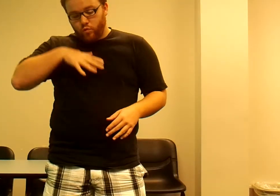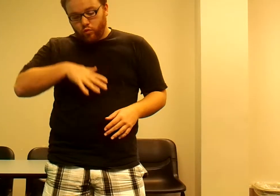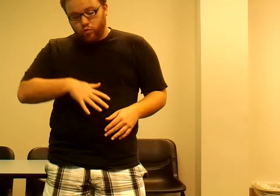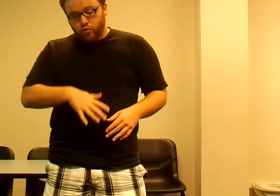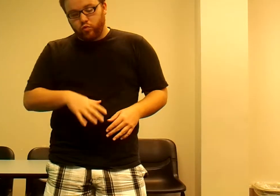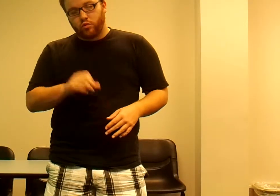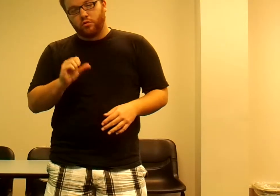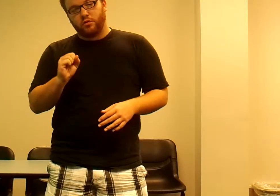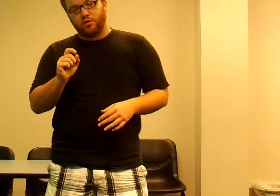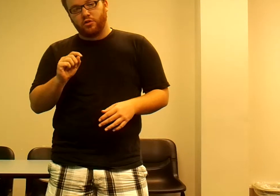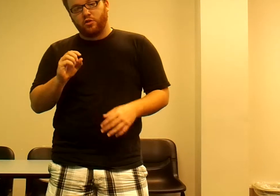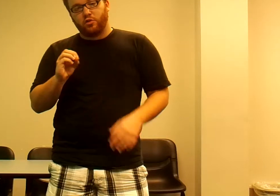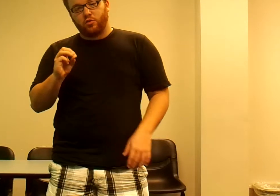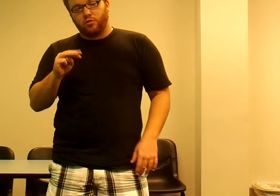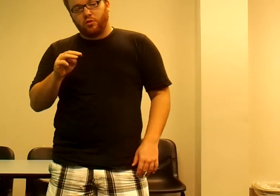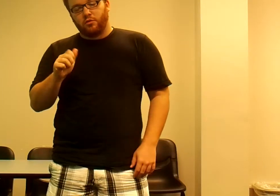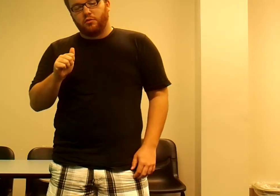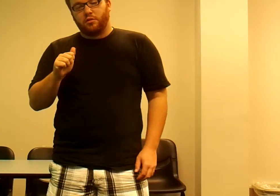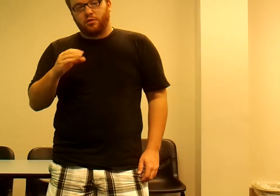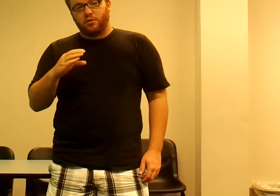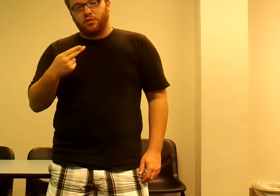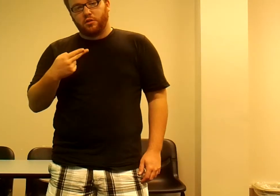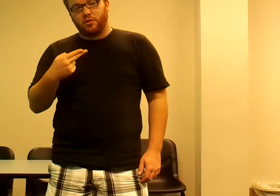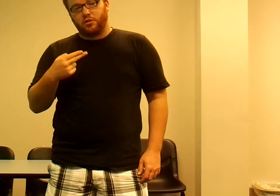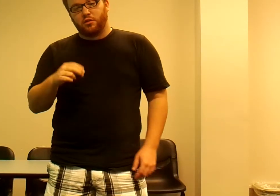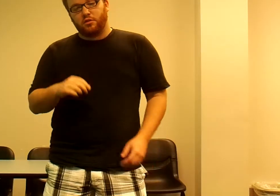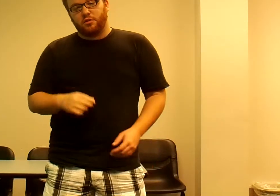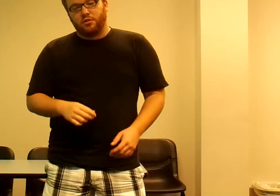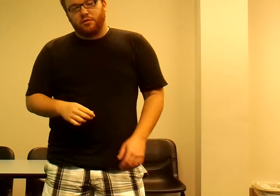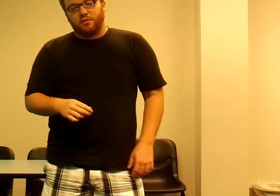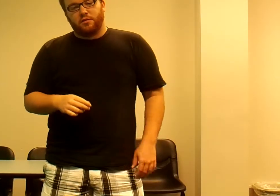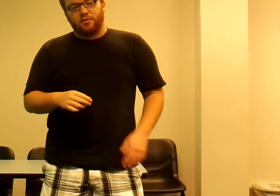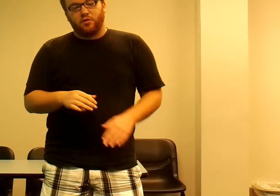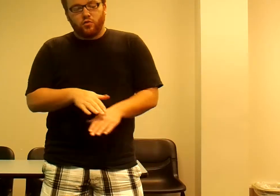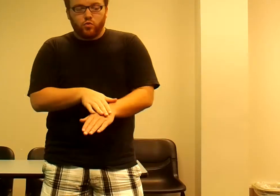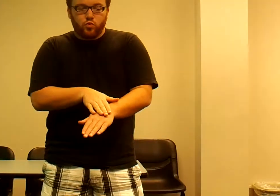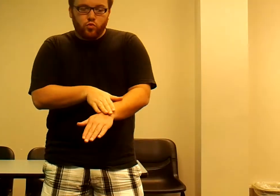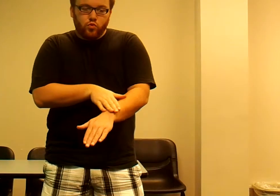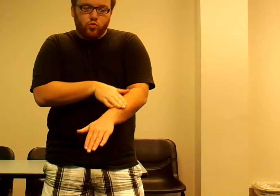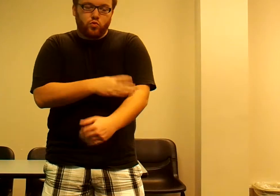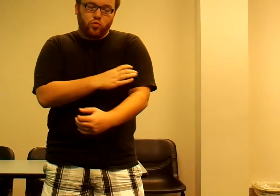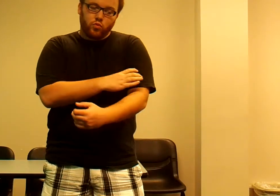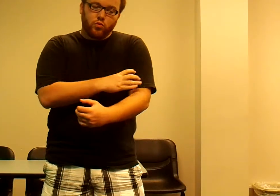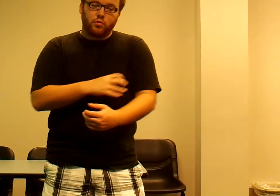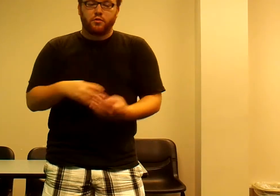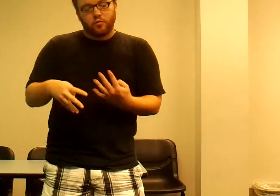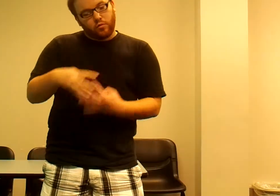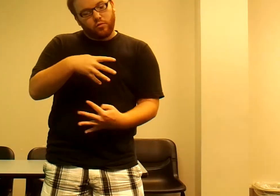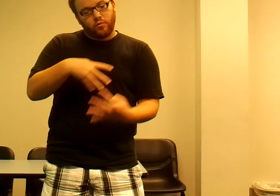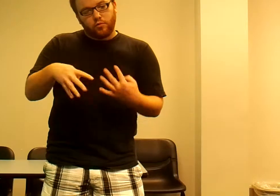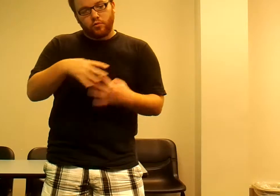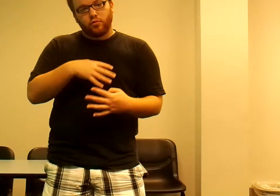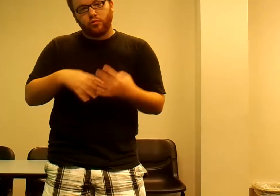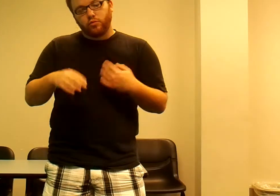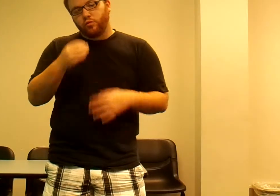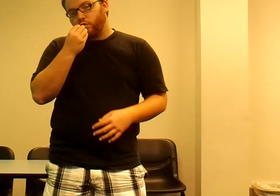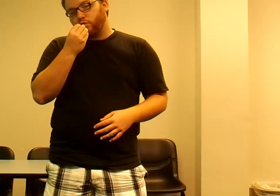which is that bag of smooth muscle, and the stomach mixes it and churns